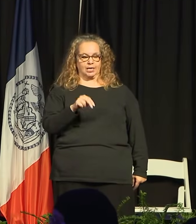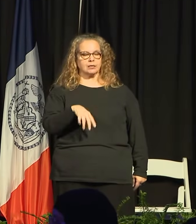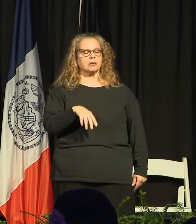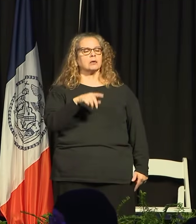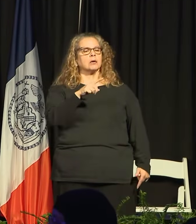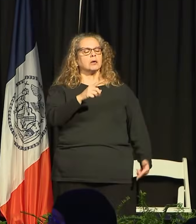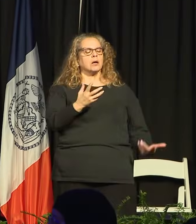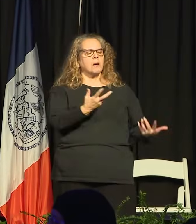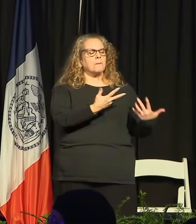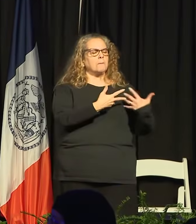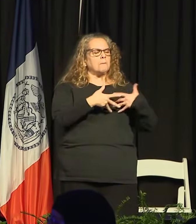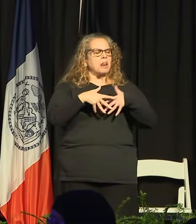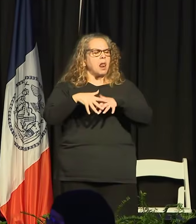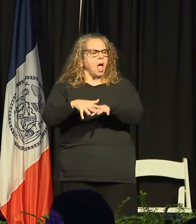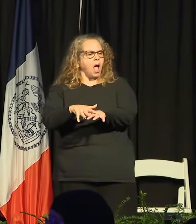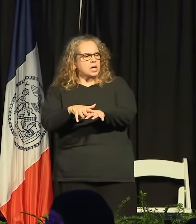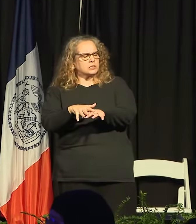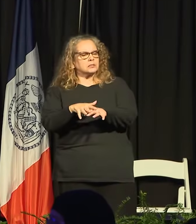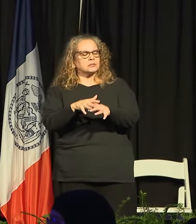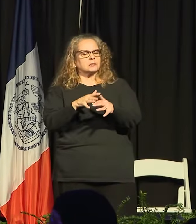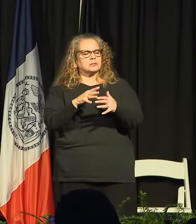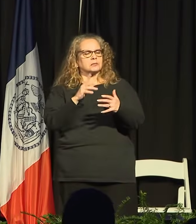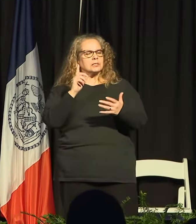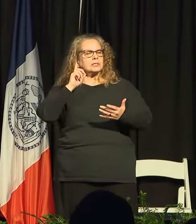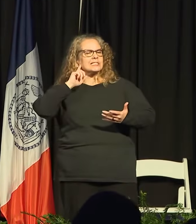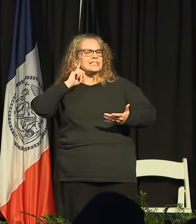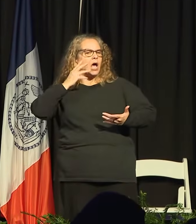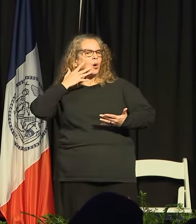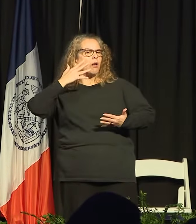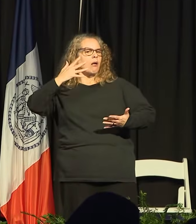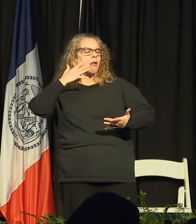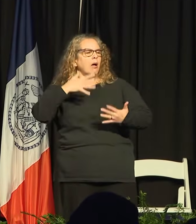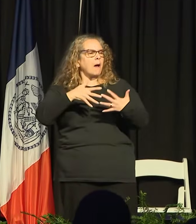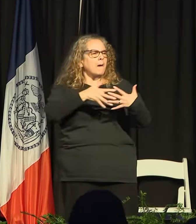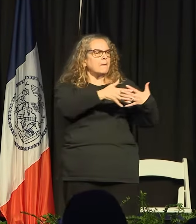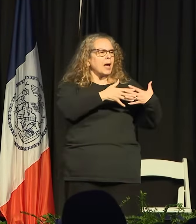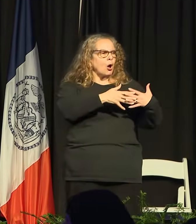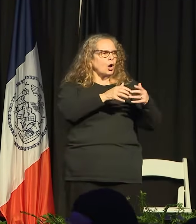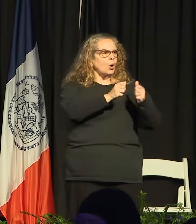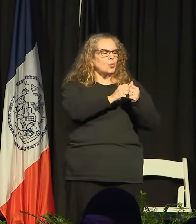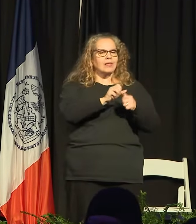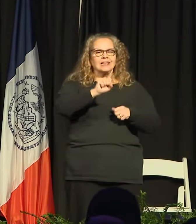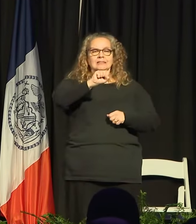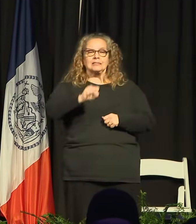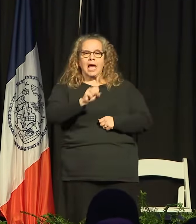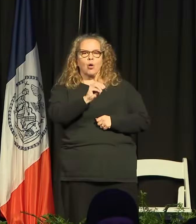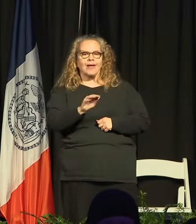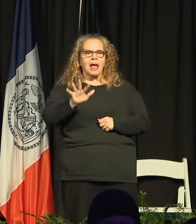soul traditions of America with the rich texture of South Asian music.